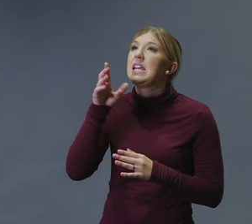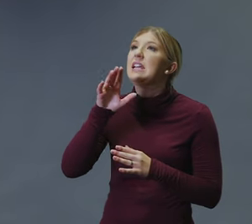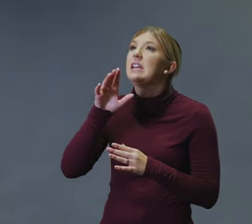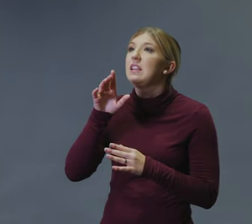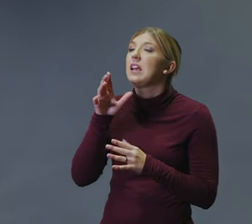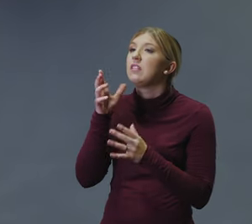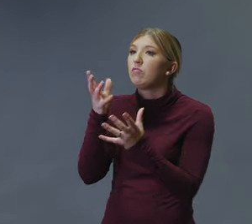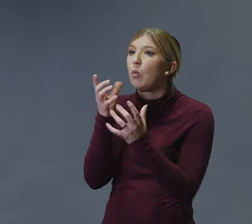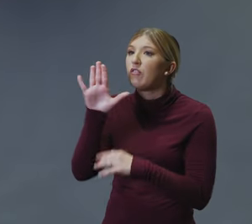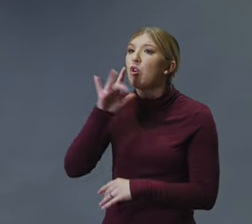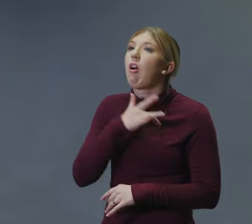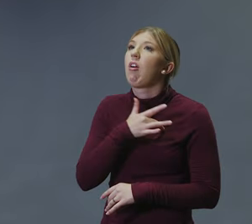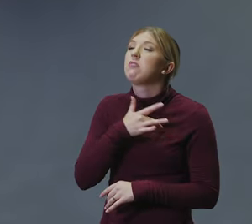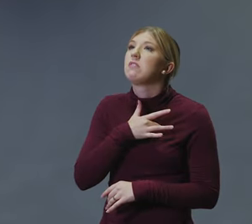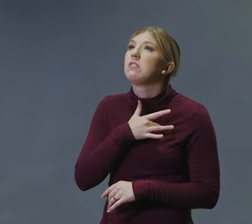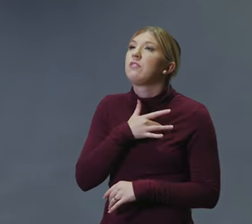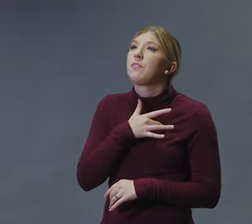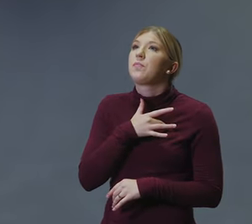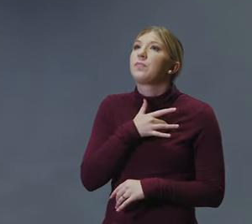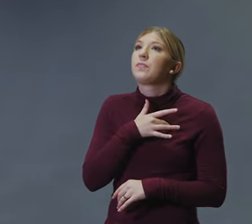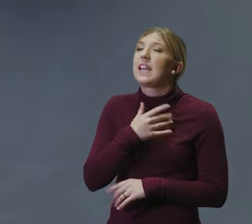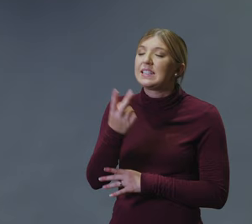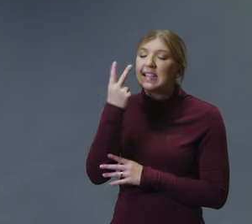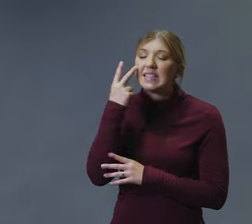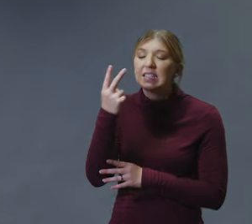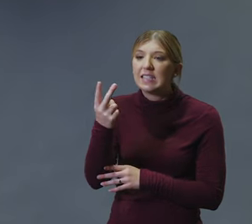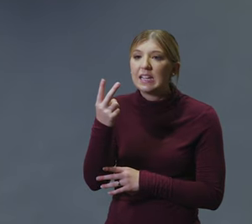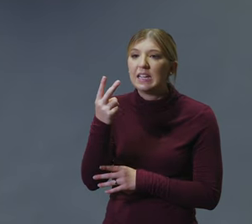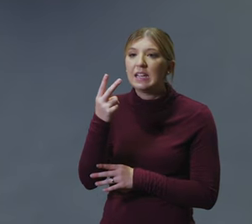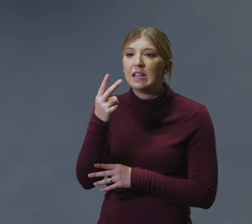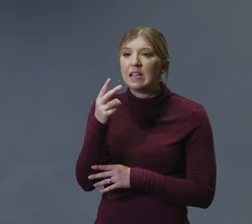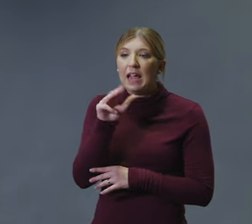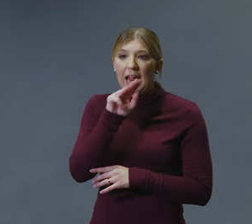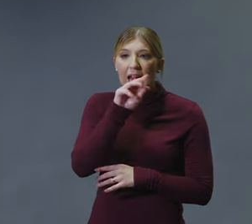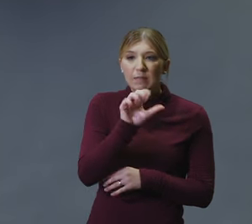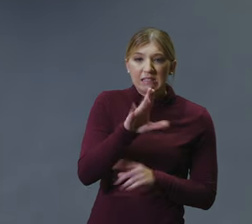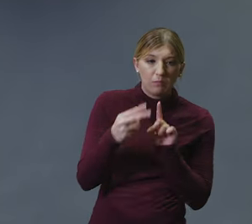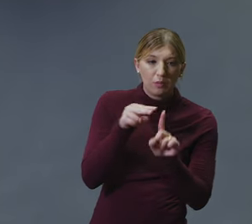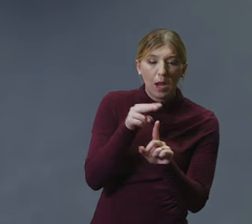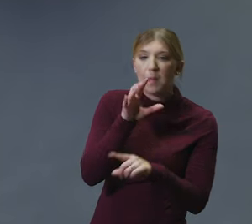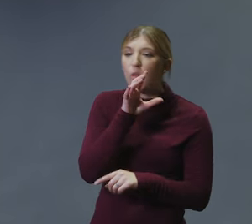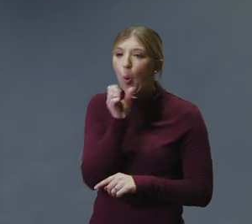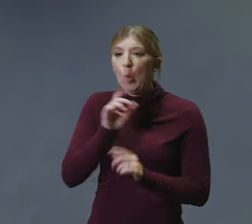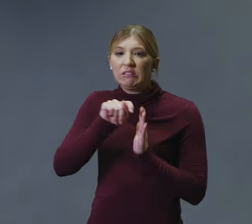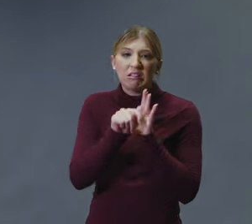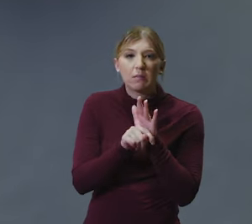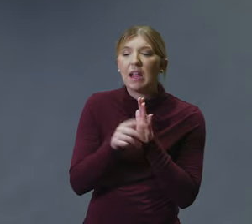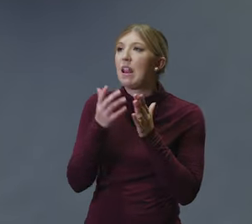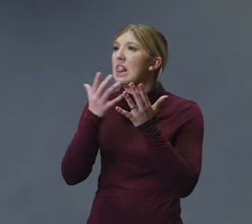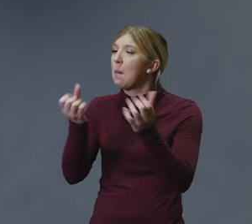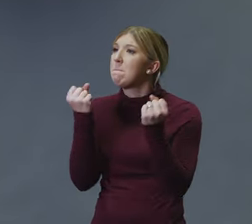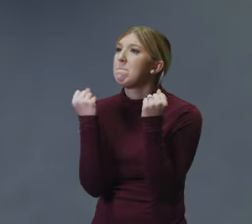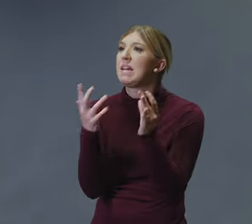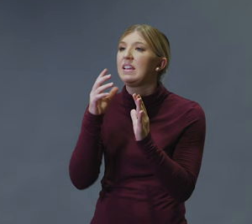heart. That as they look through not just Amos, but all of the Old Testament and how there was a lot of injustice